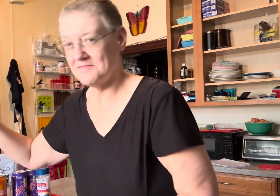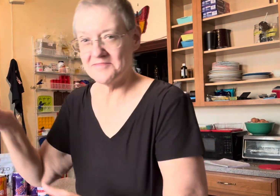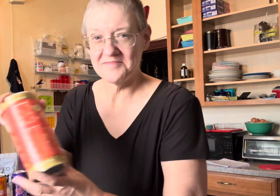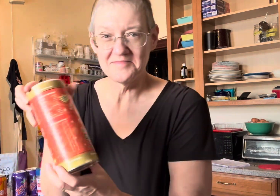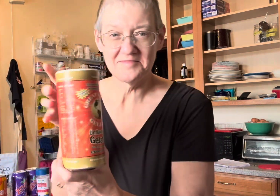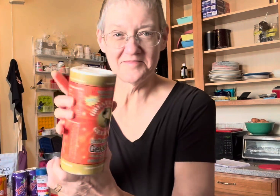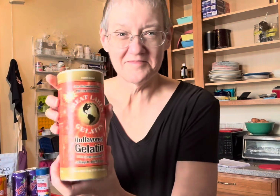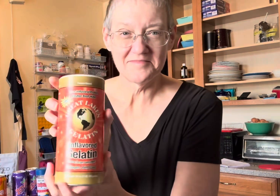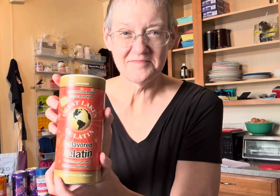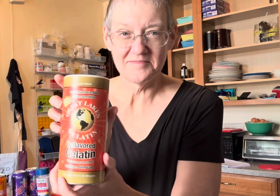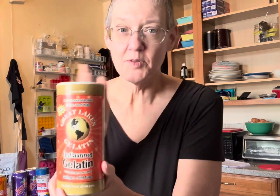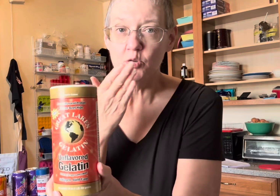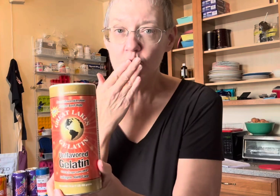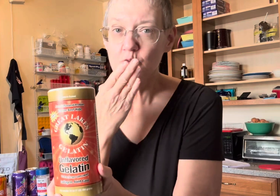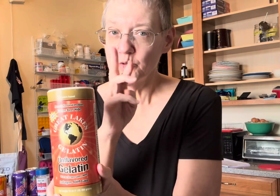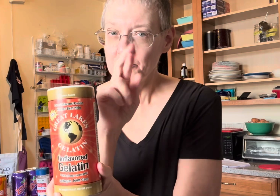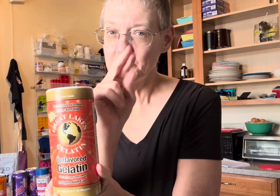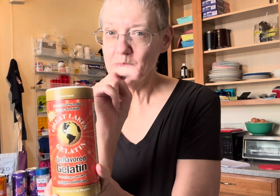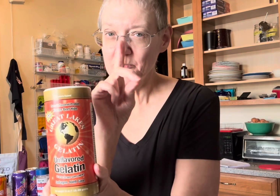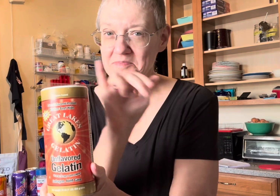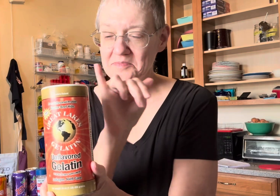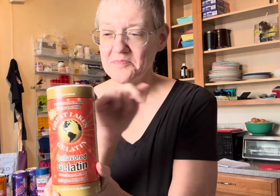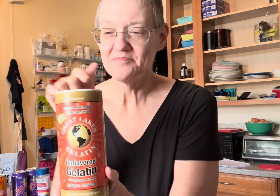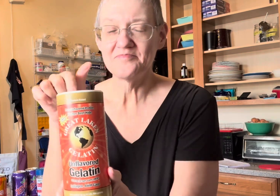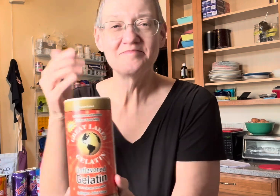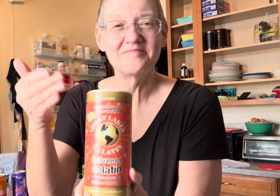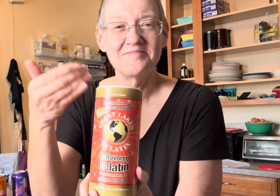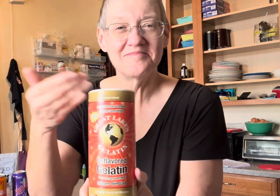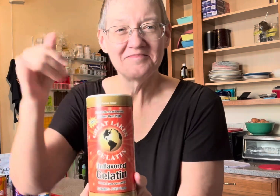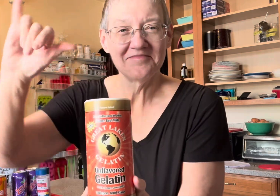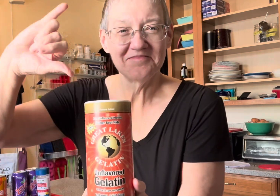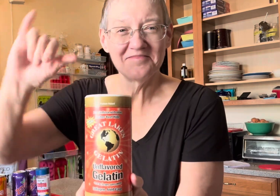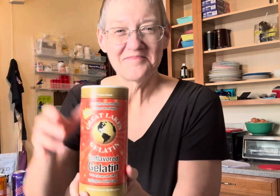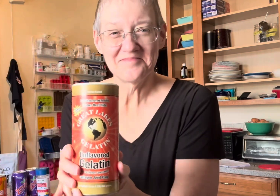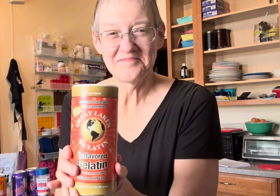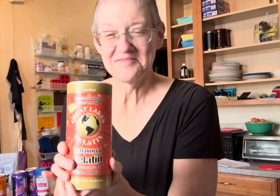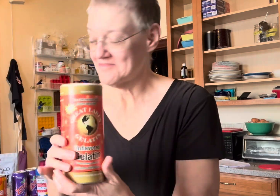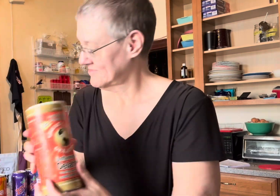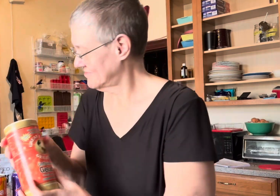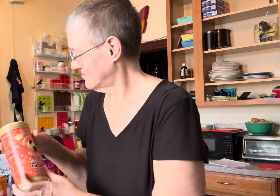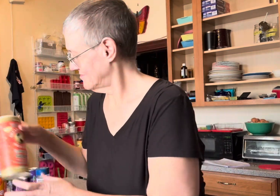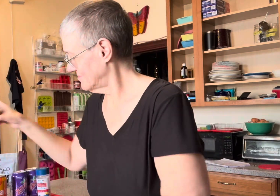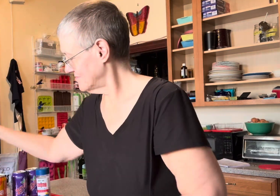this container. This is also a good brand. I just like this because it's easy to pour.